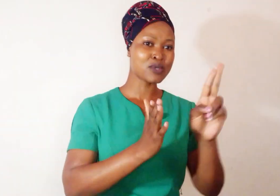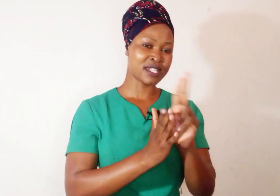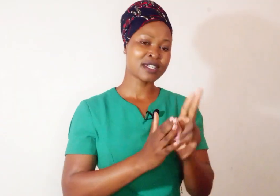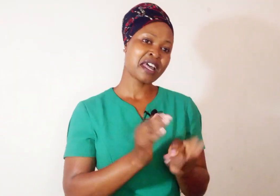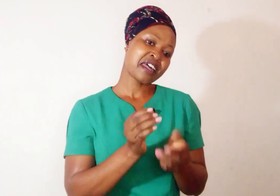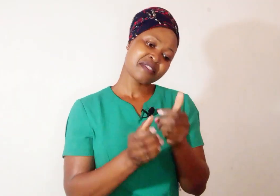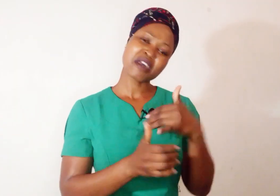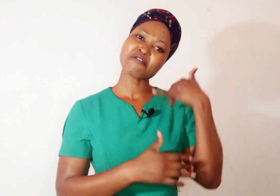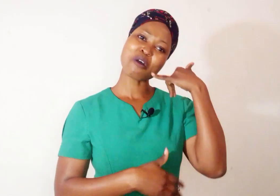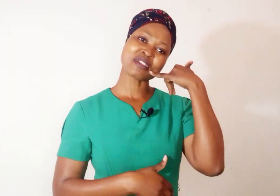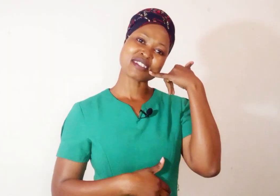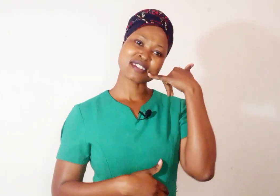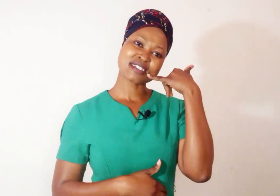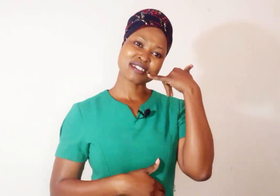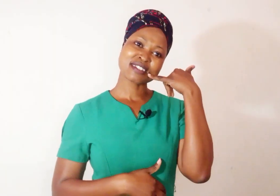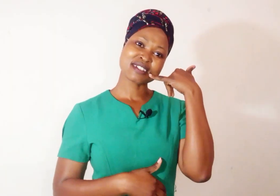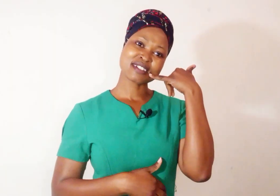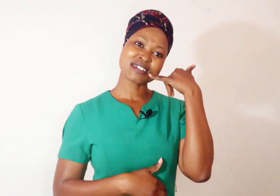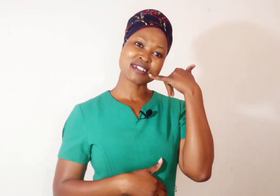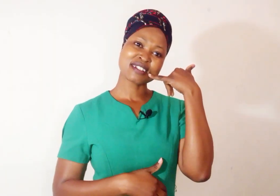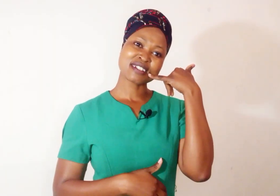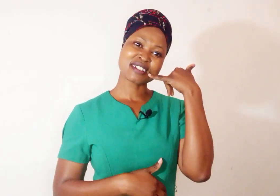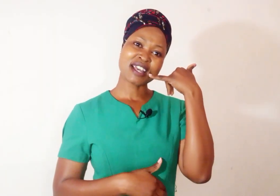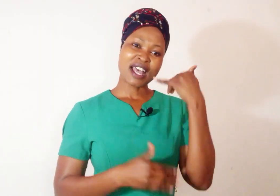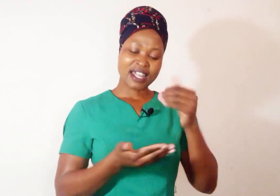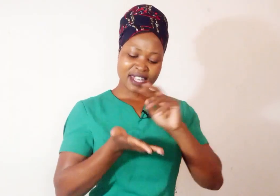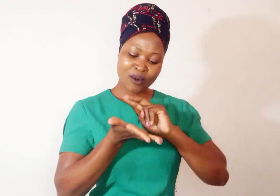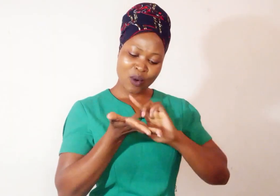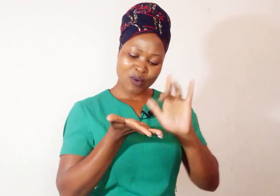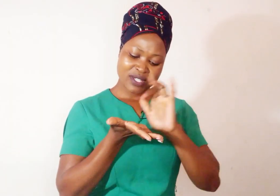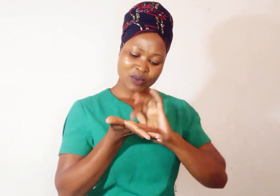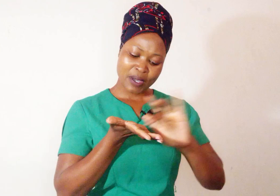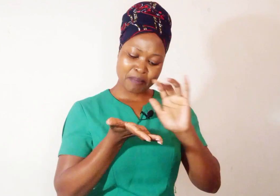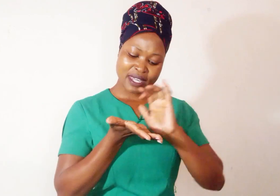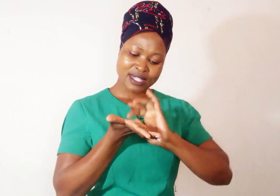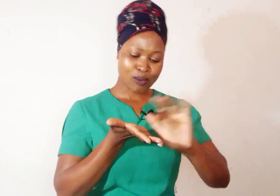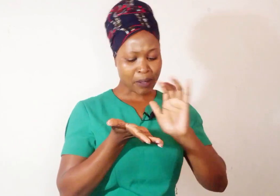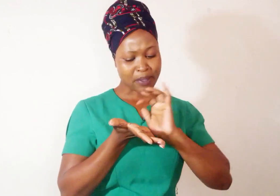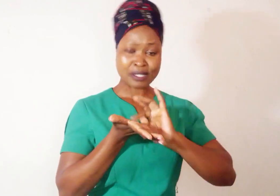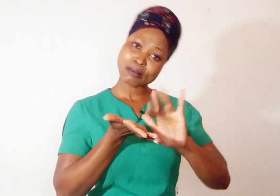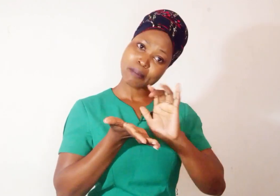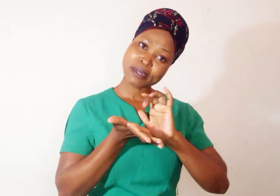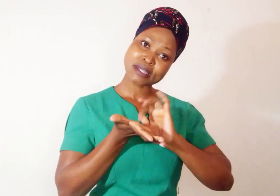using their phones. They're always swiping.